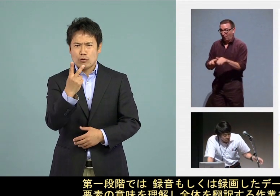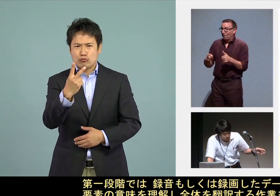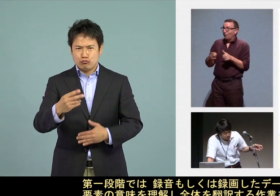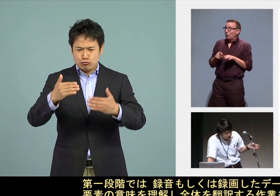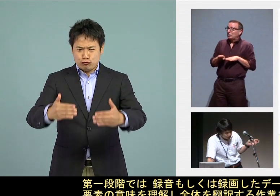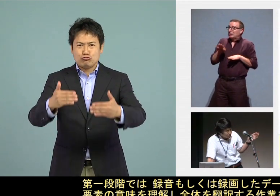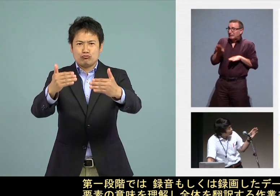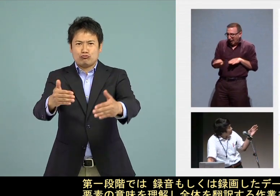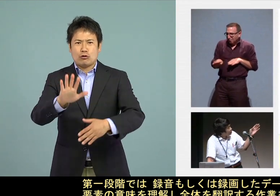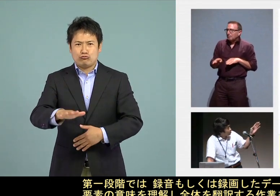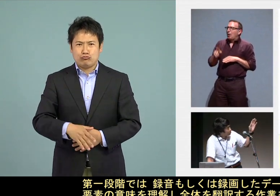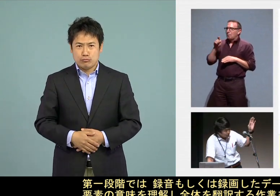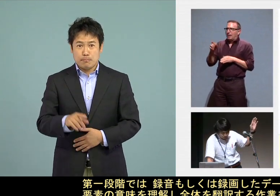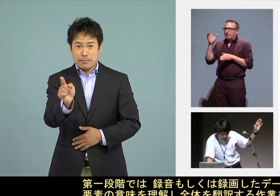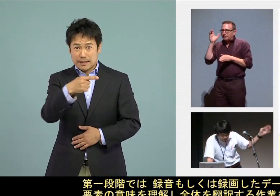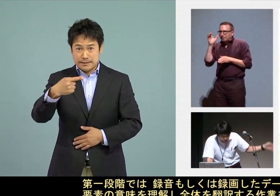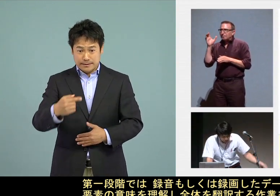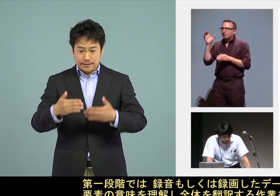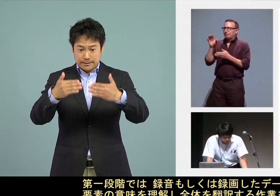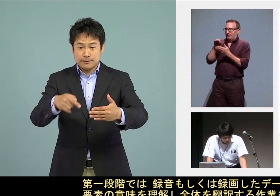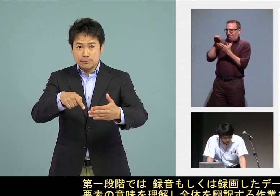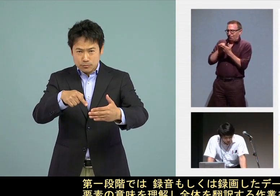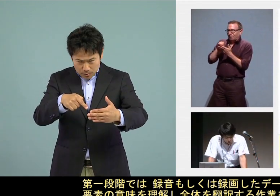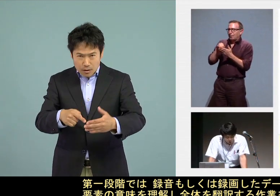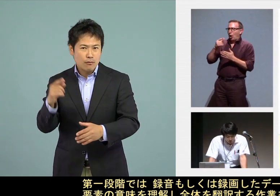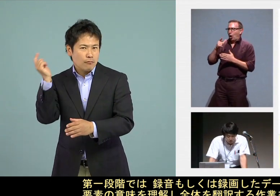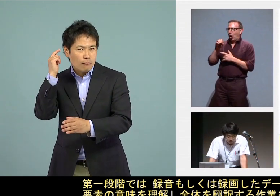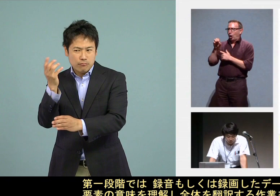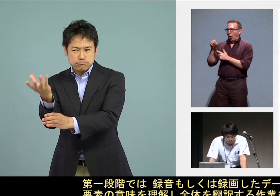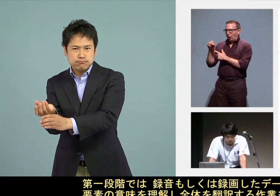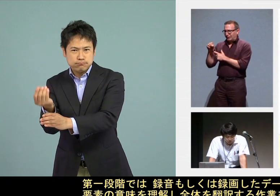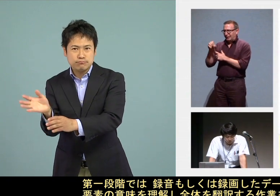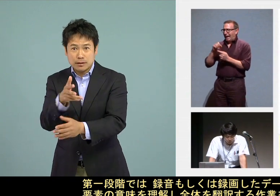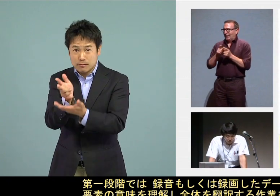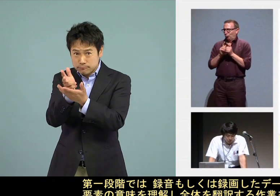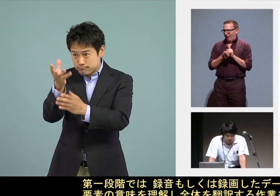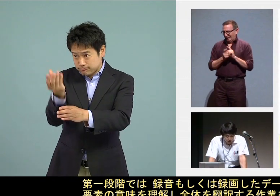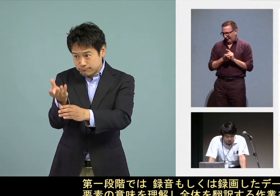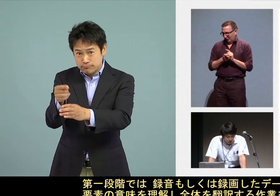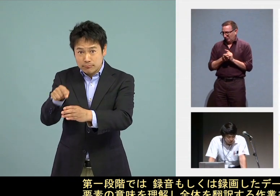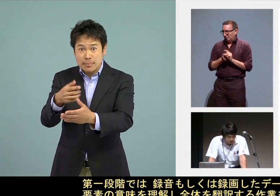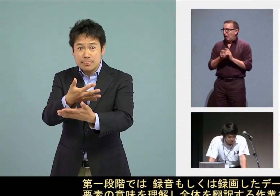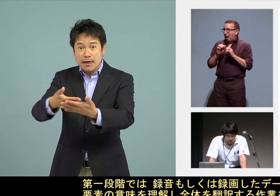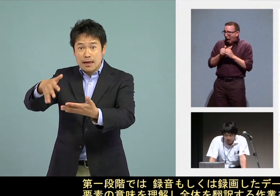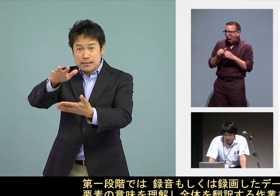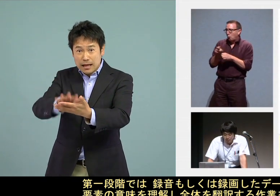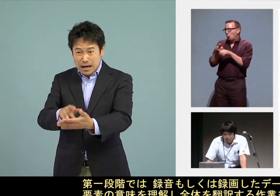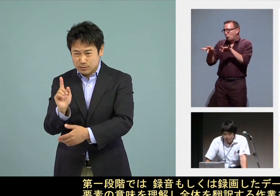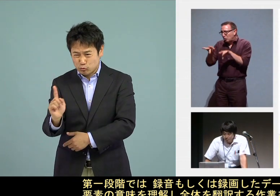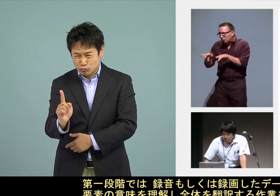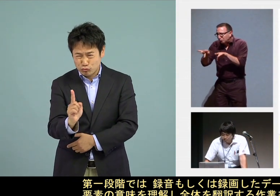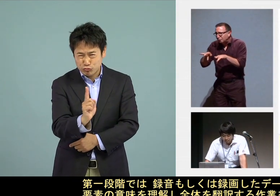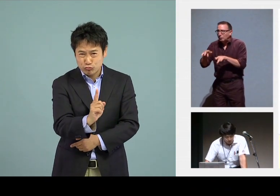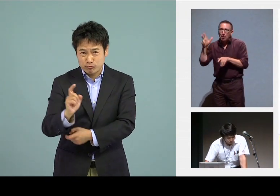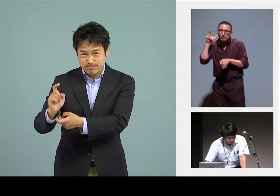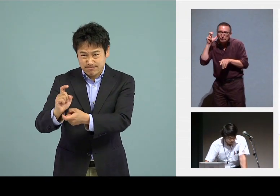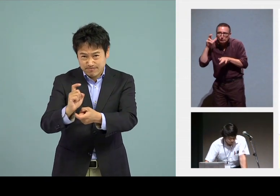and translation or audio or video recorded data.